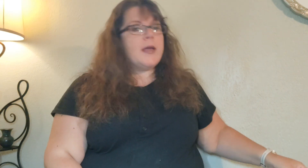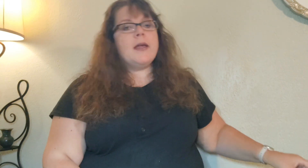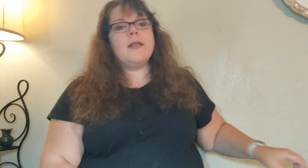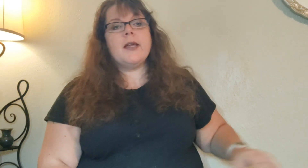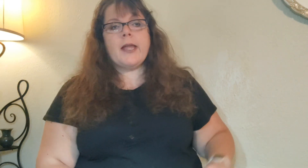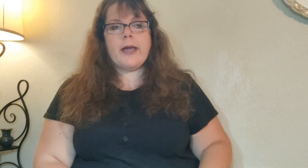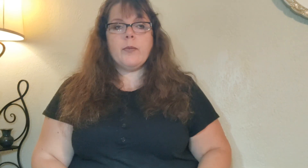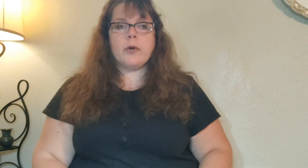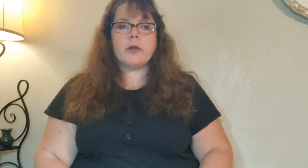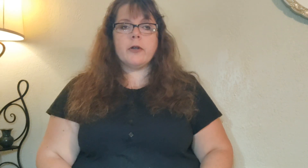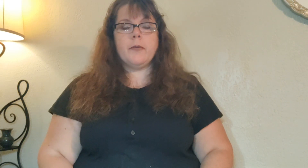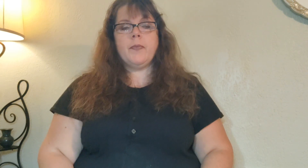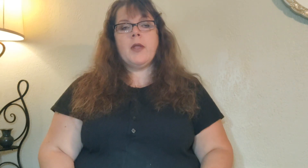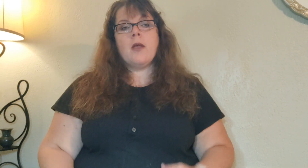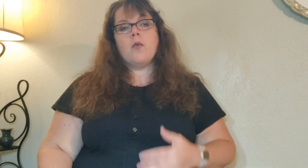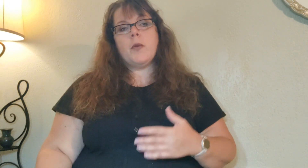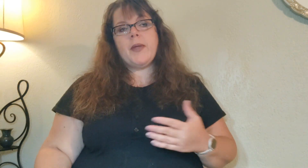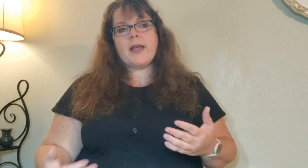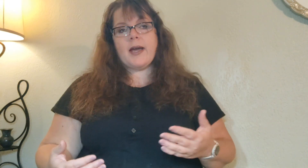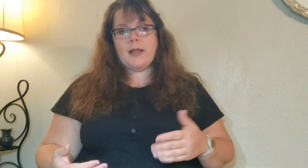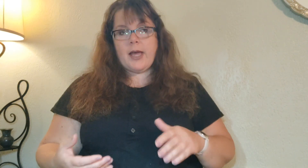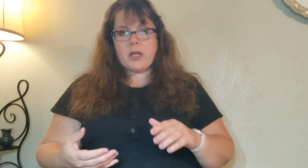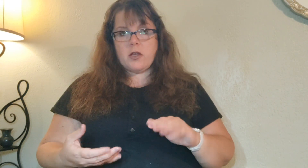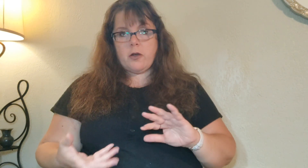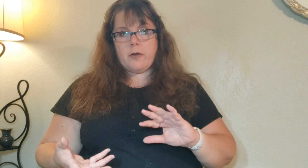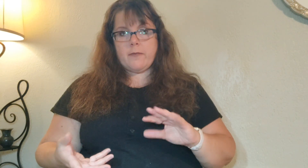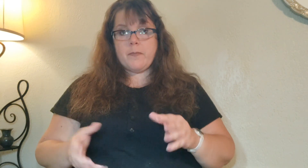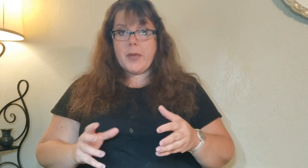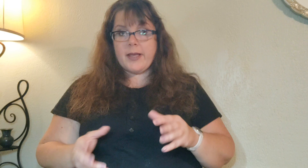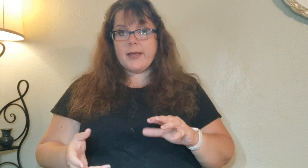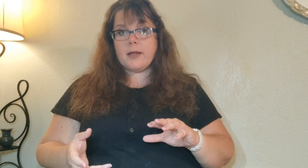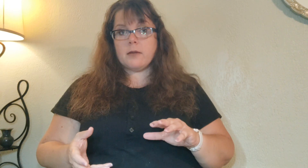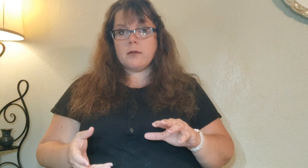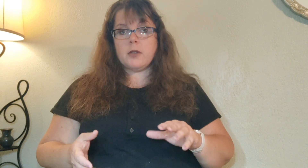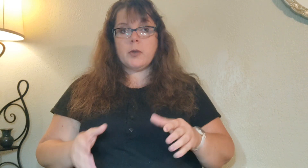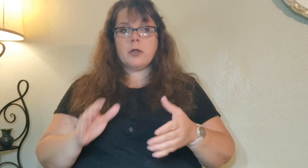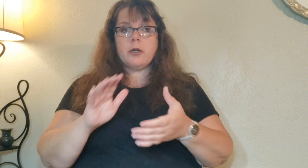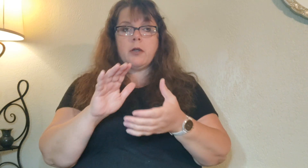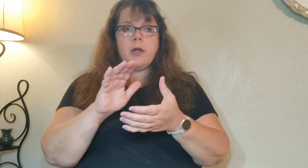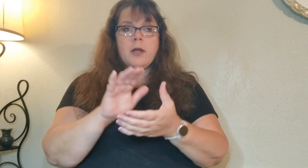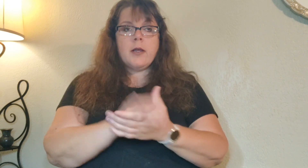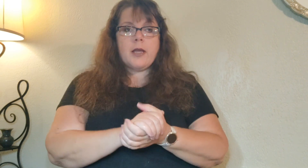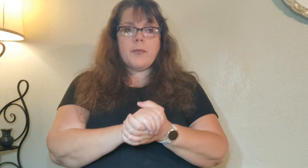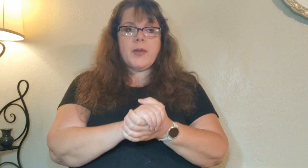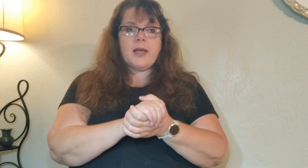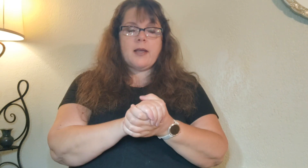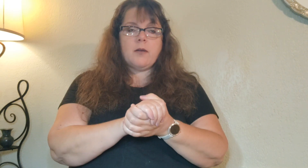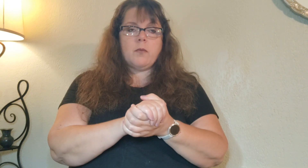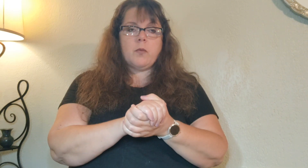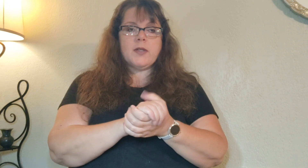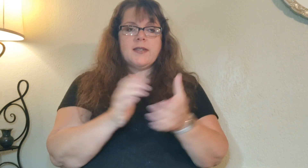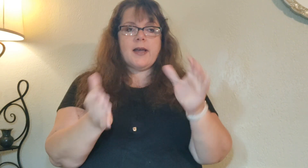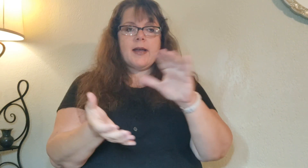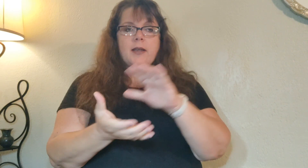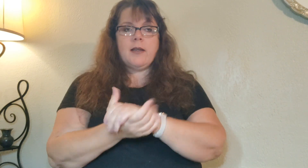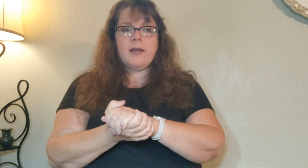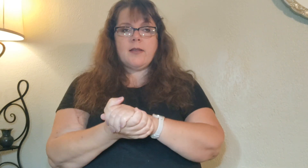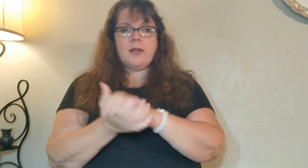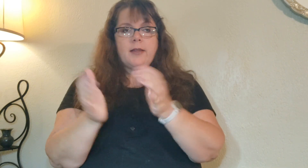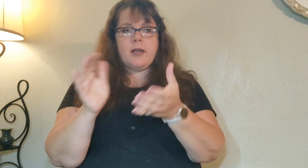And then hamburger would be kind of like you're making the burger. It'd be like one side and then the